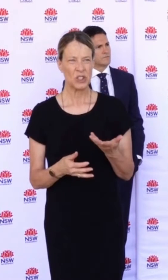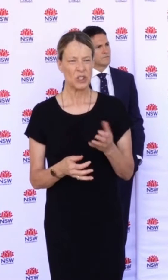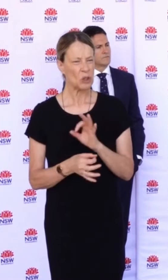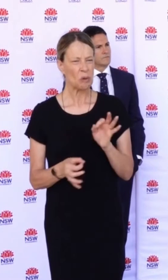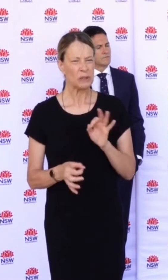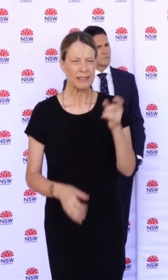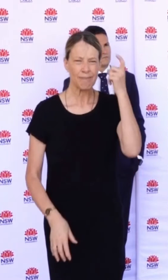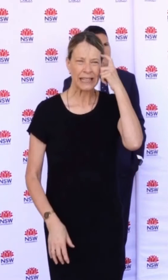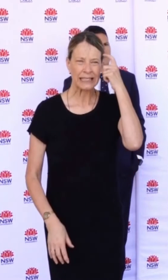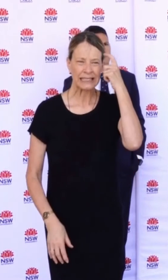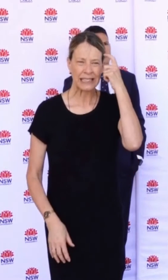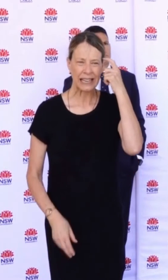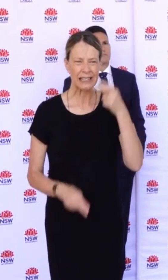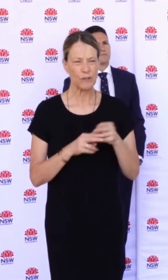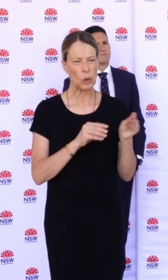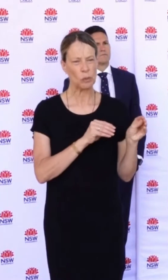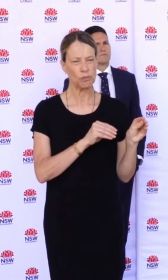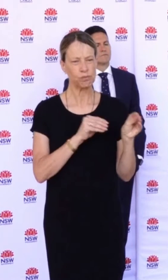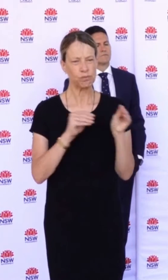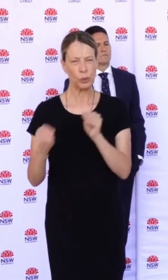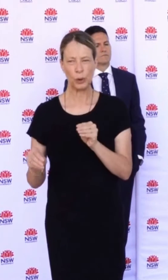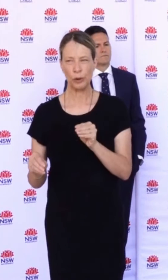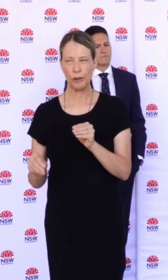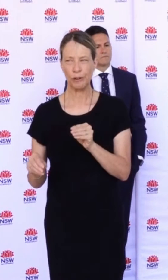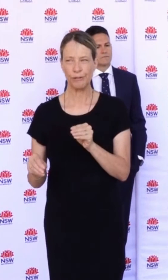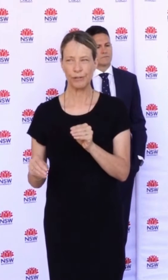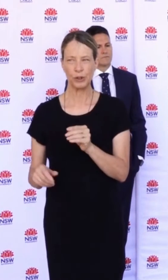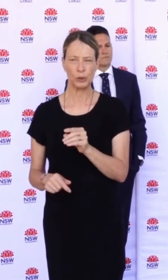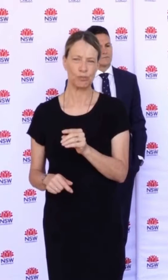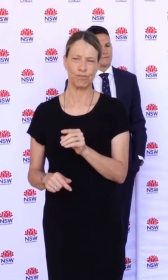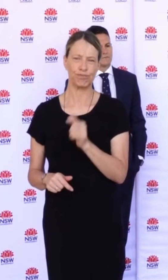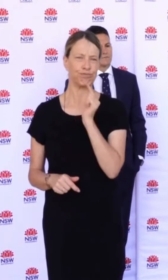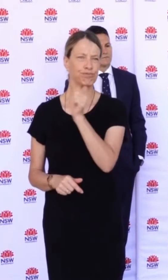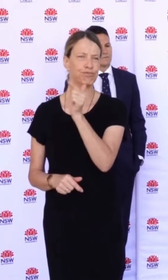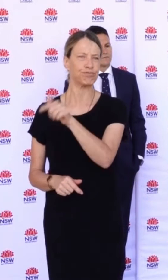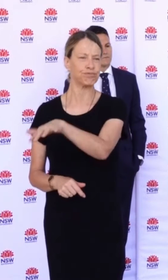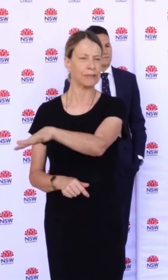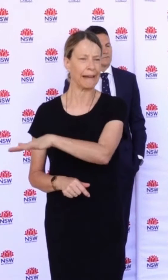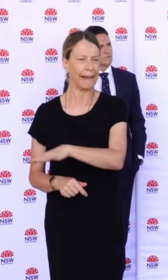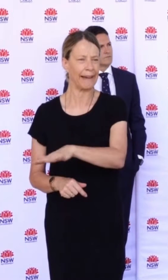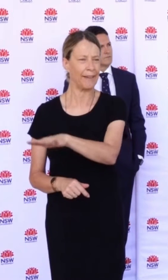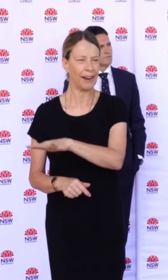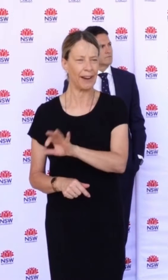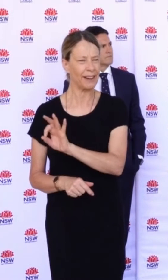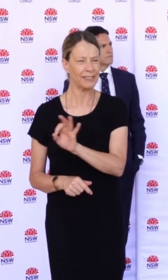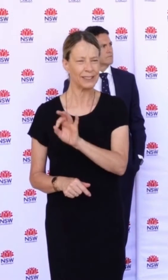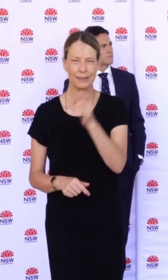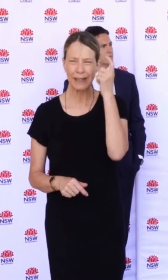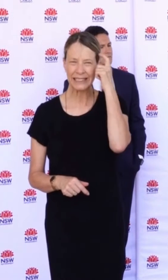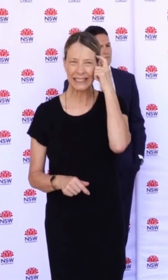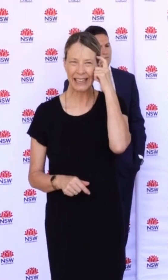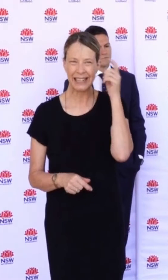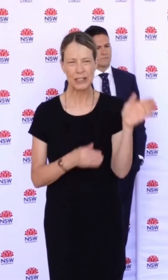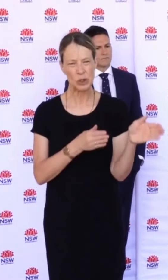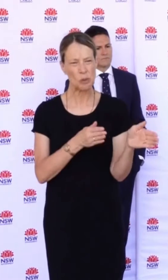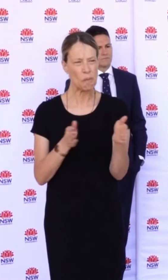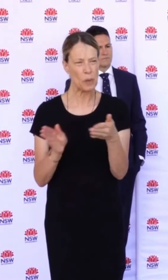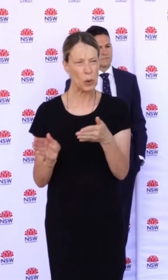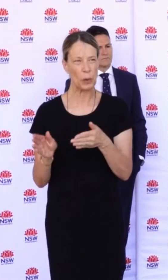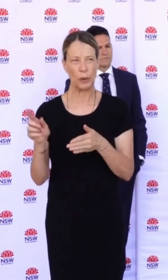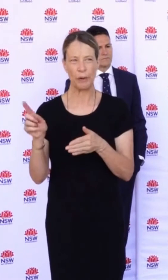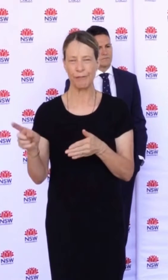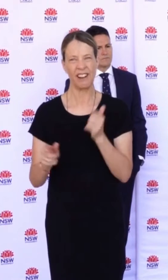on the basis of less than, I think it's 3 incidences now over the last year, it would not be logical for us to move that arrangement